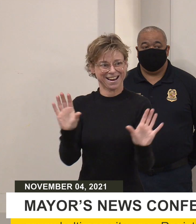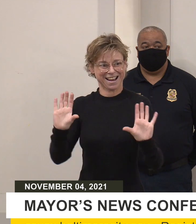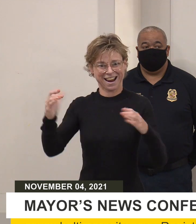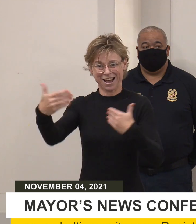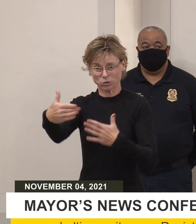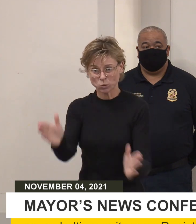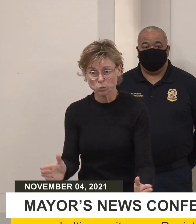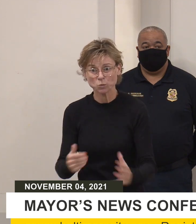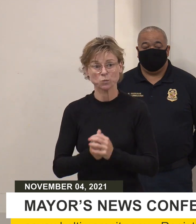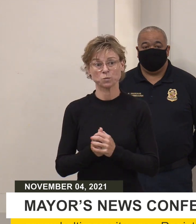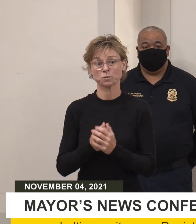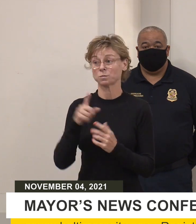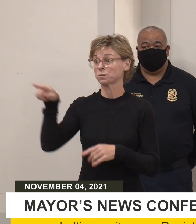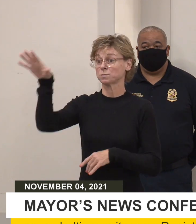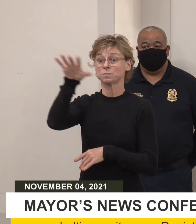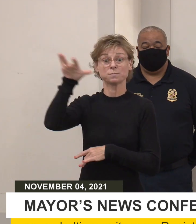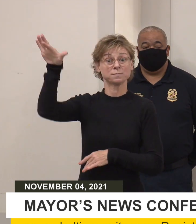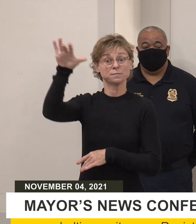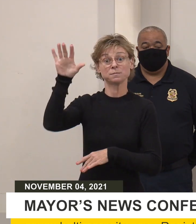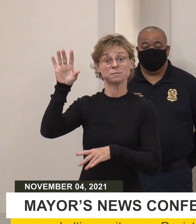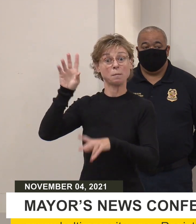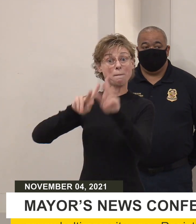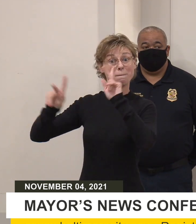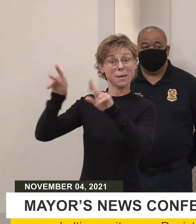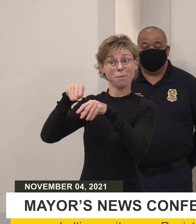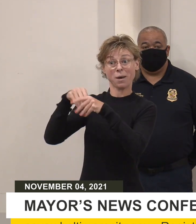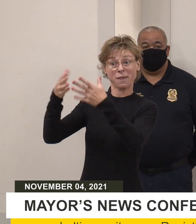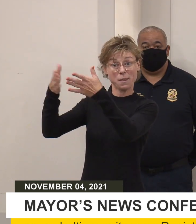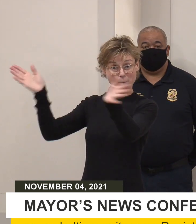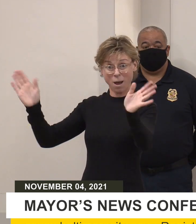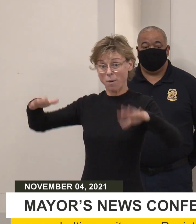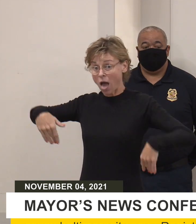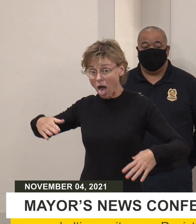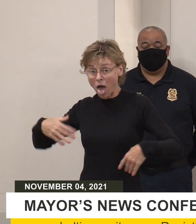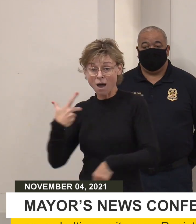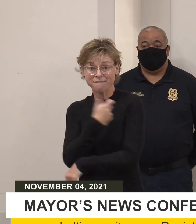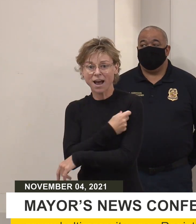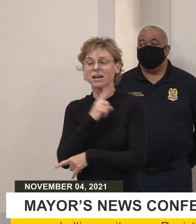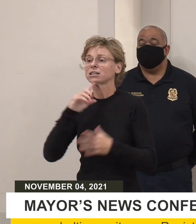public who have not yet been vaccinated are again encouraged to visit